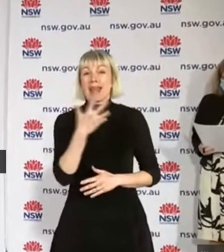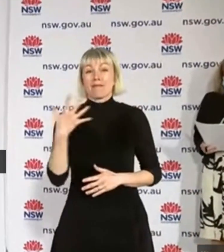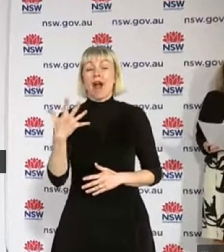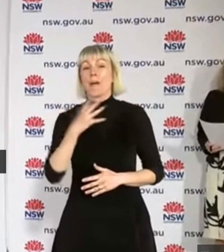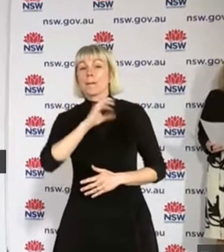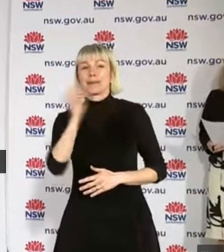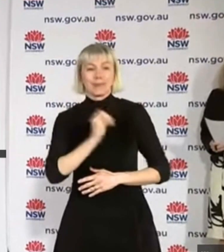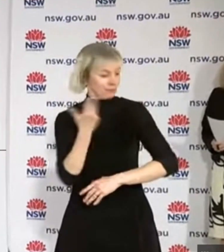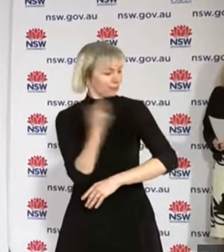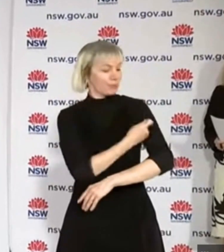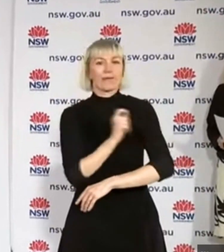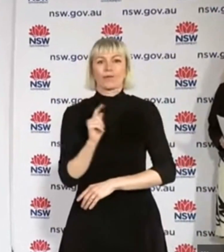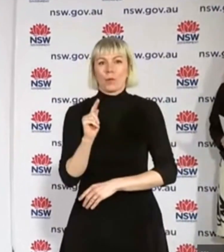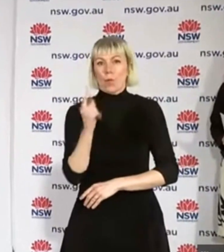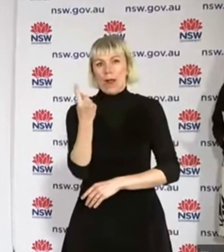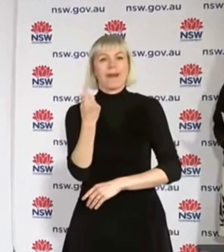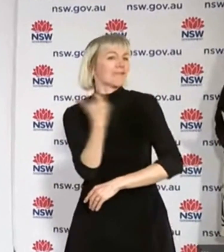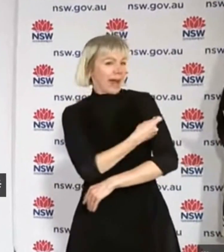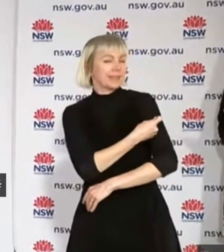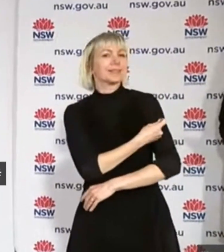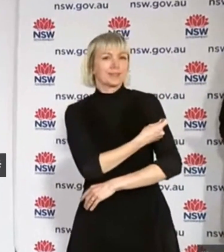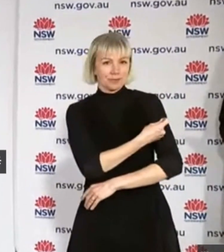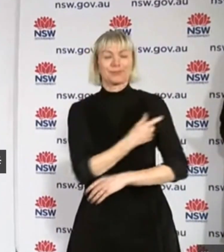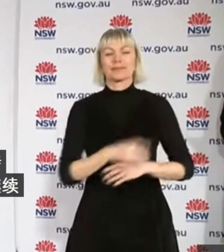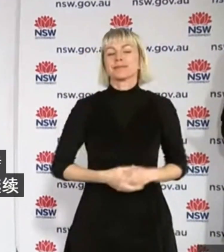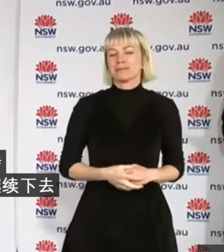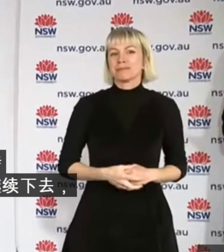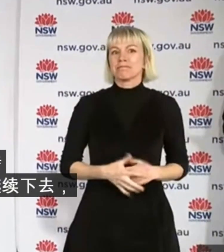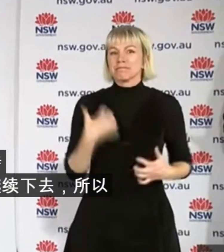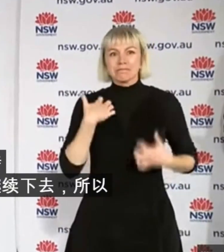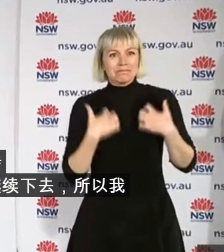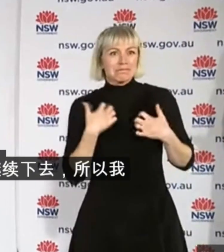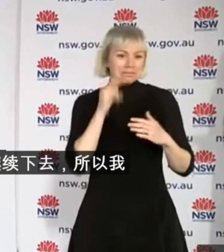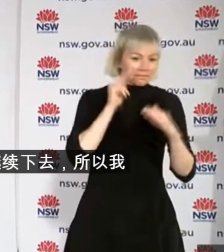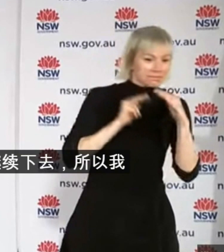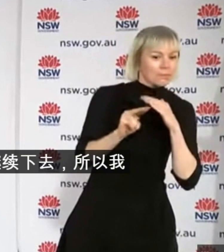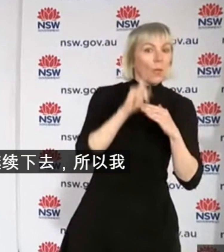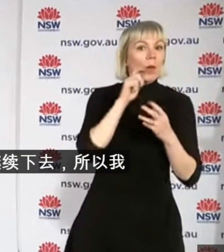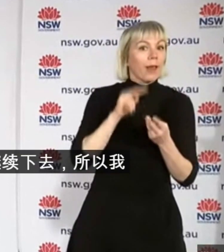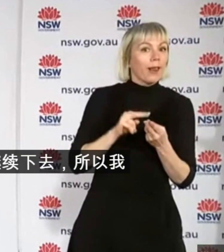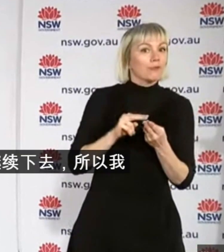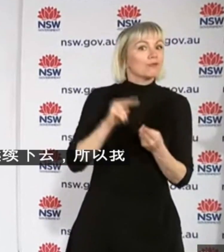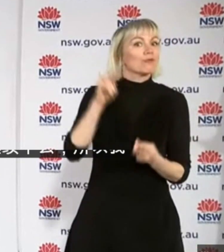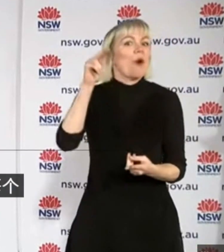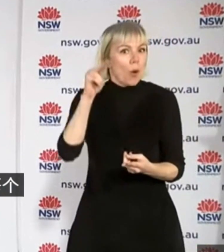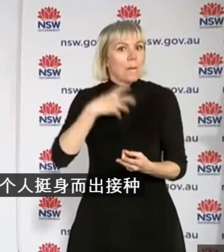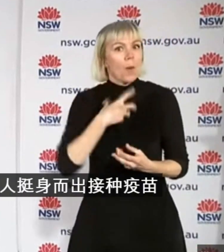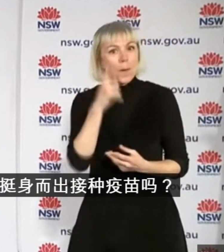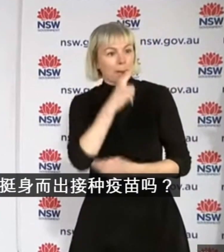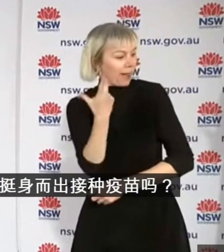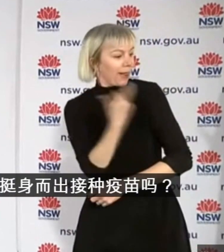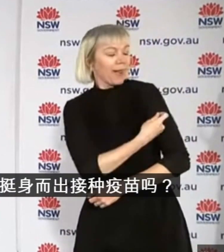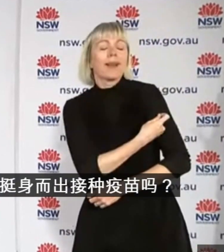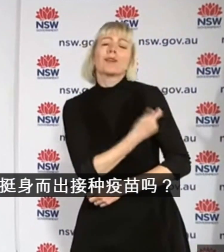just outstanding, and we're looking forward, obviously, to seeing that number continue. So can I please encourage everybody in New South Wales to come forward and